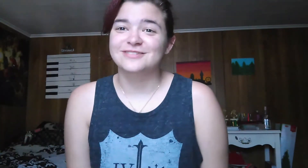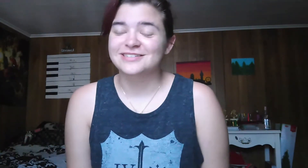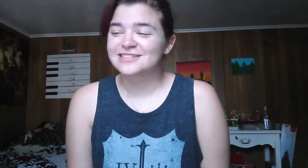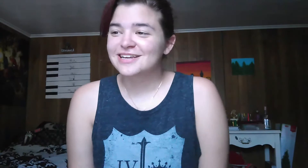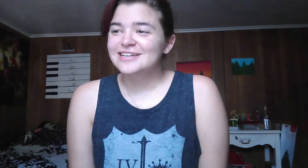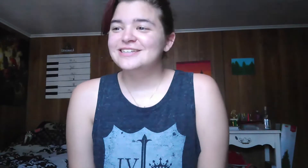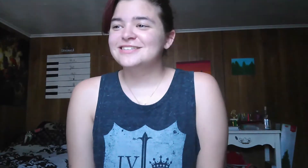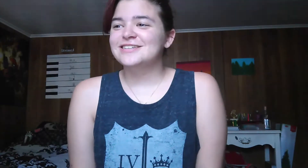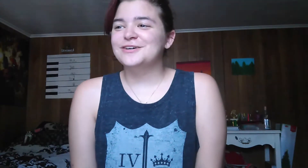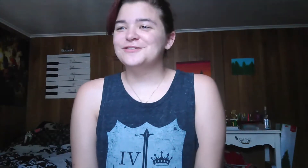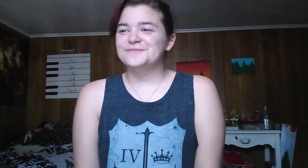this. So,